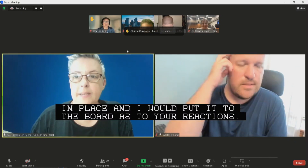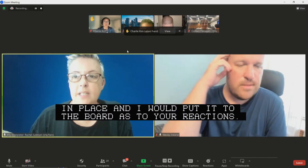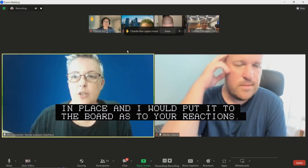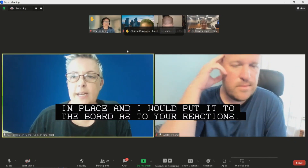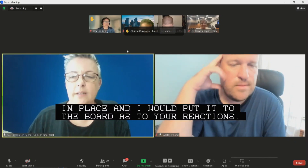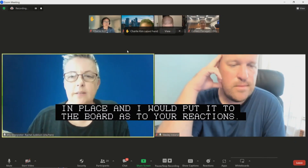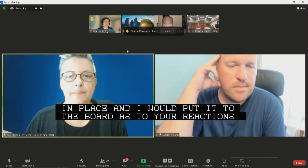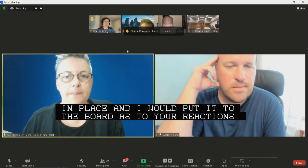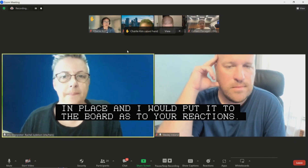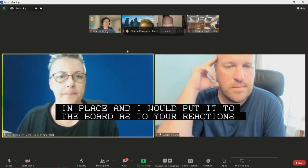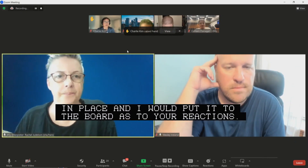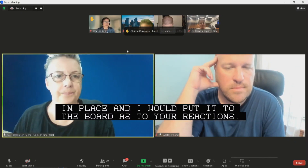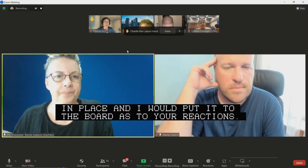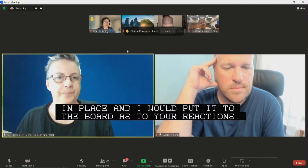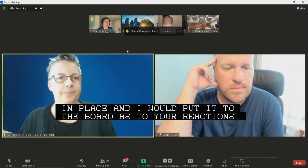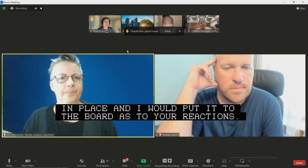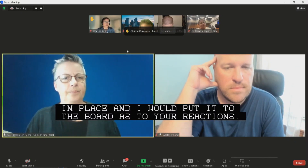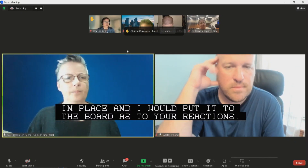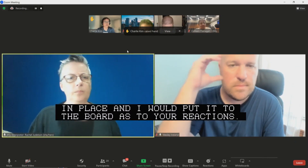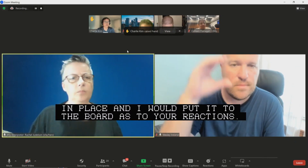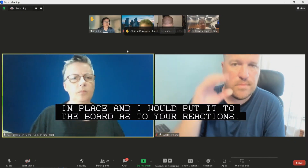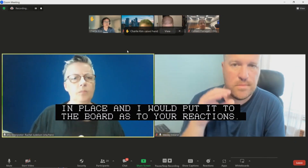Charlie, I see your hand.